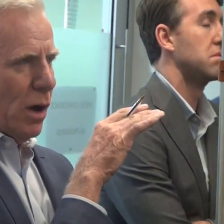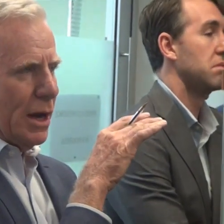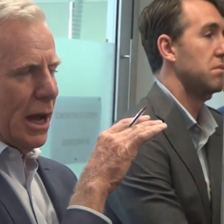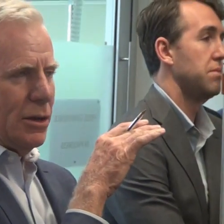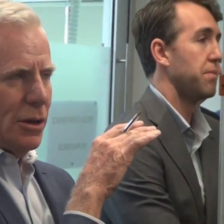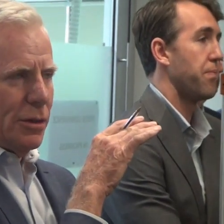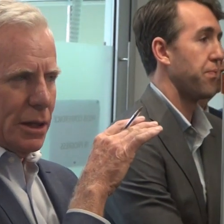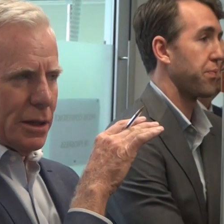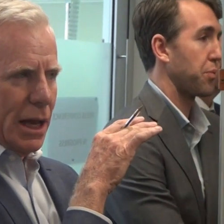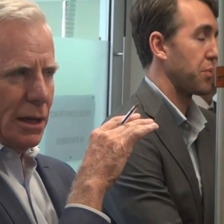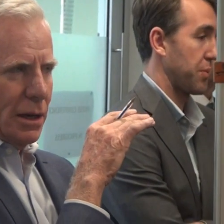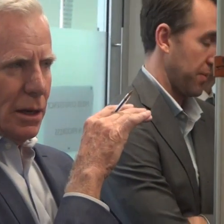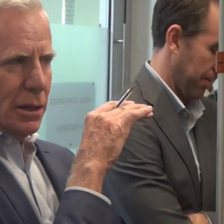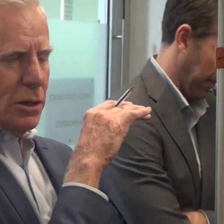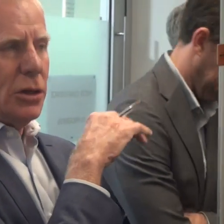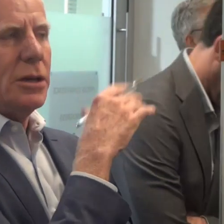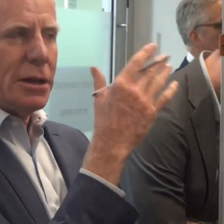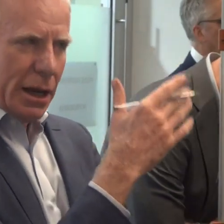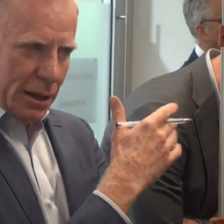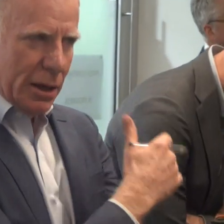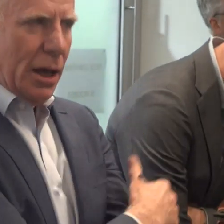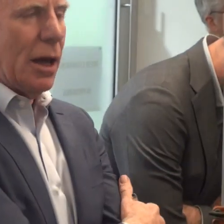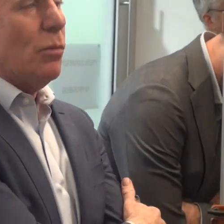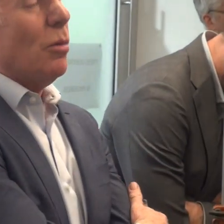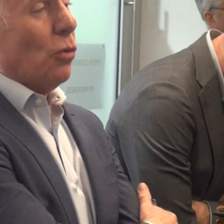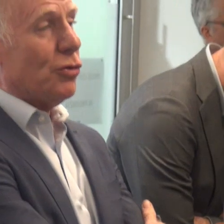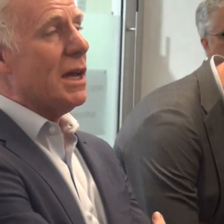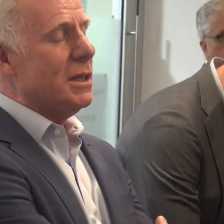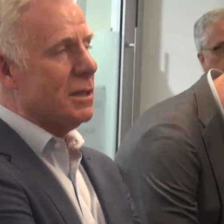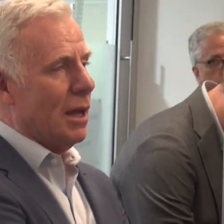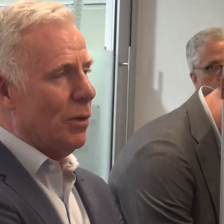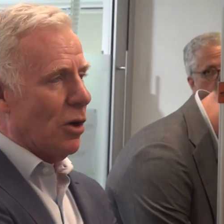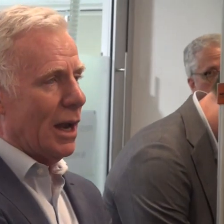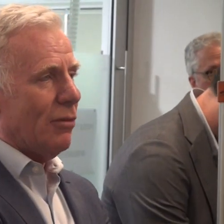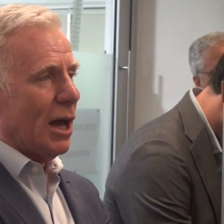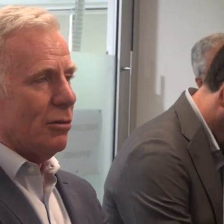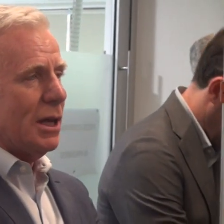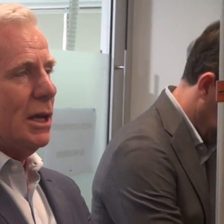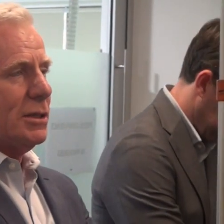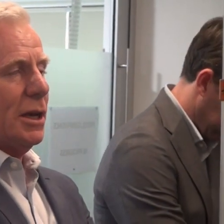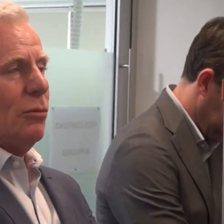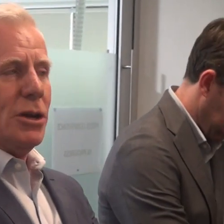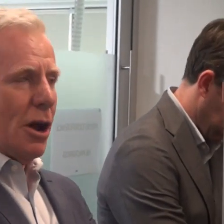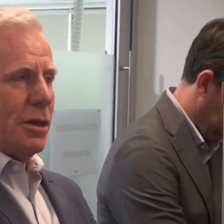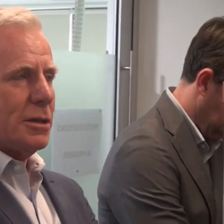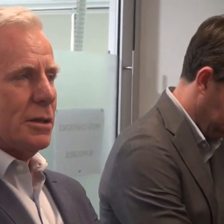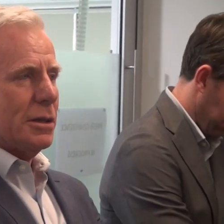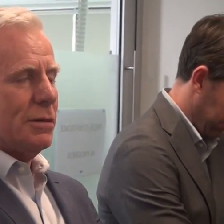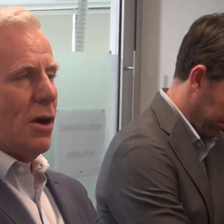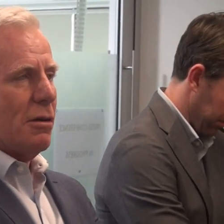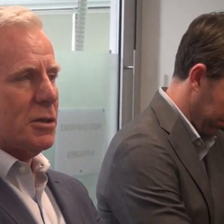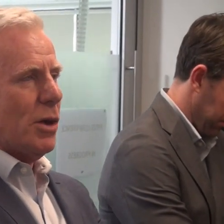closed for one day? You don't think that you need to take a more drastic step? You've got 1,100 kids. We know